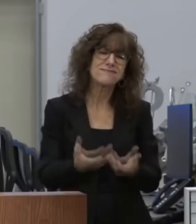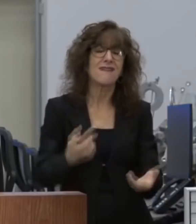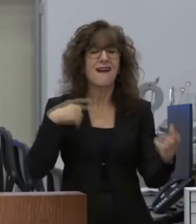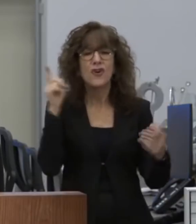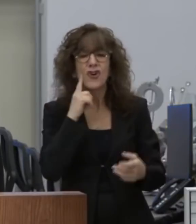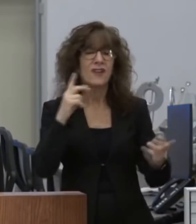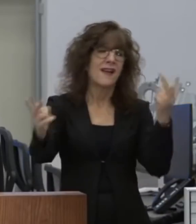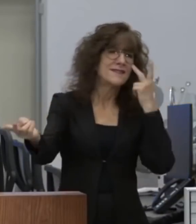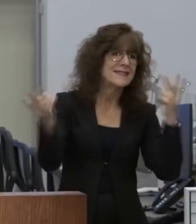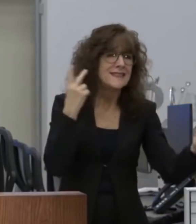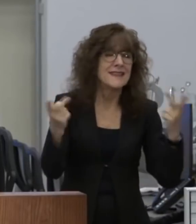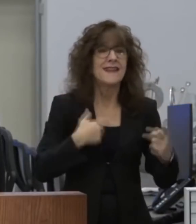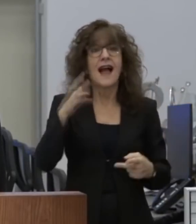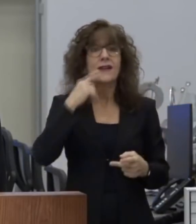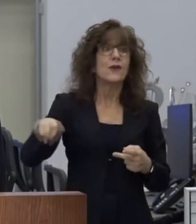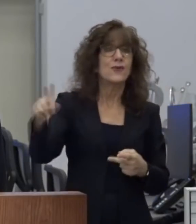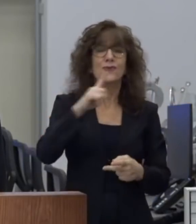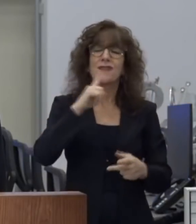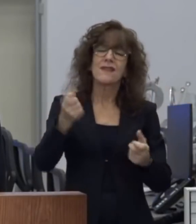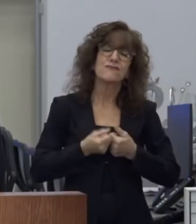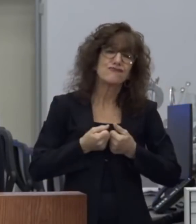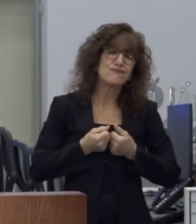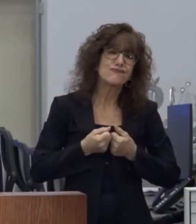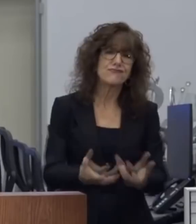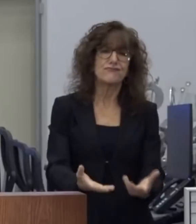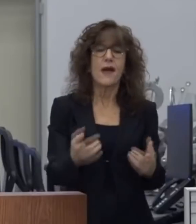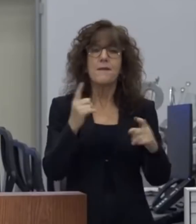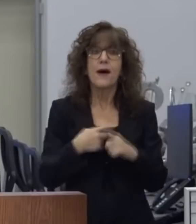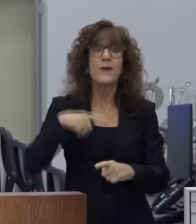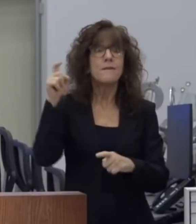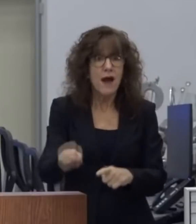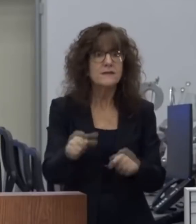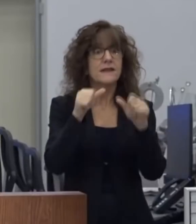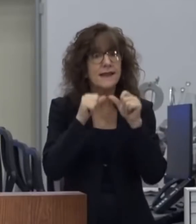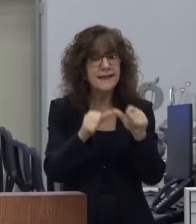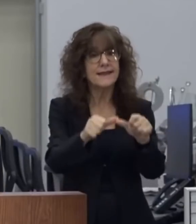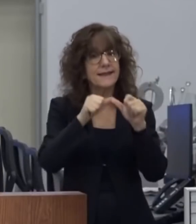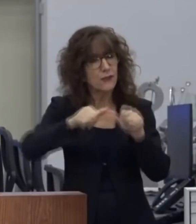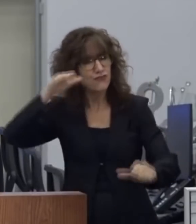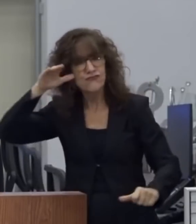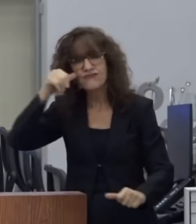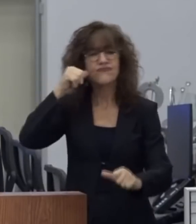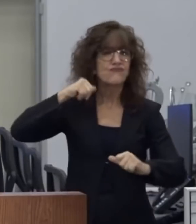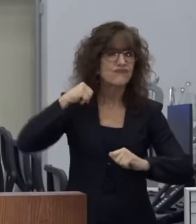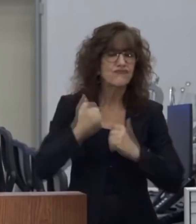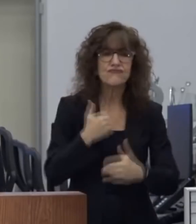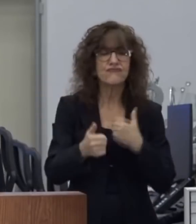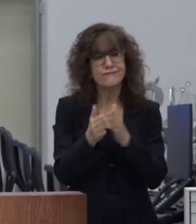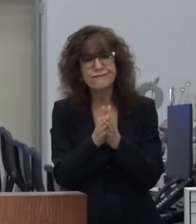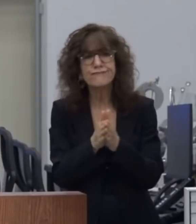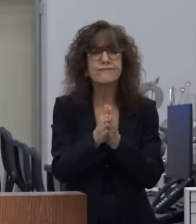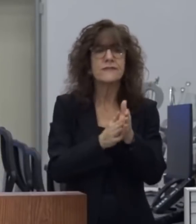I've seen it. I know that you are really fatigued, but we must continue to stay the course, making sure that we are